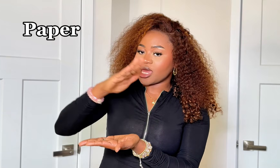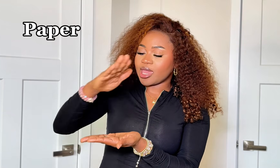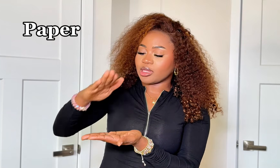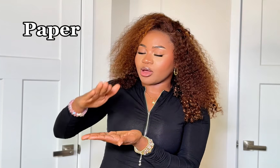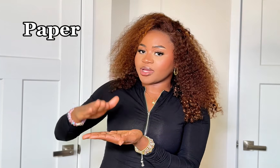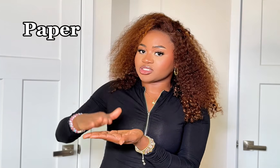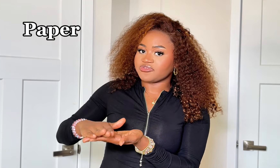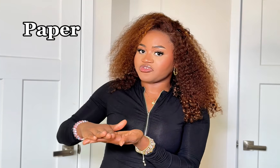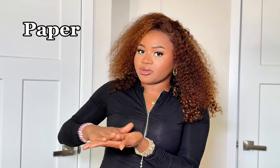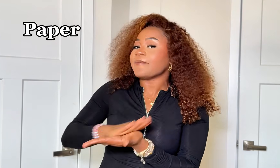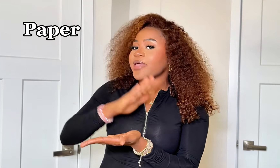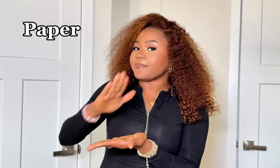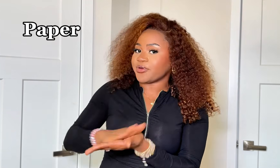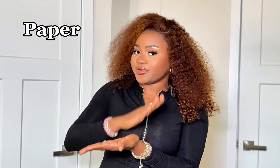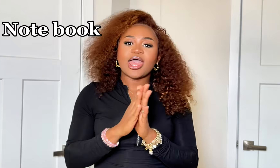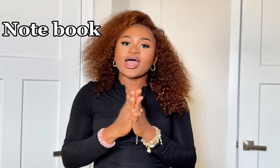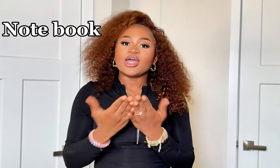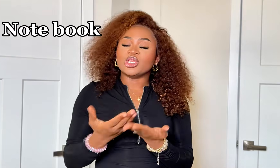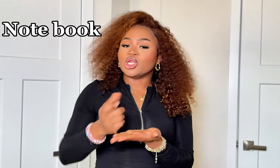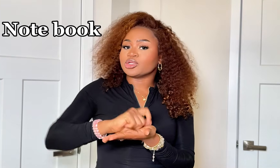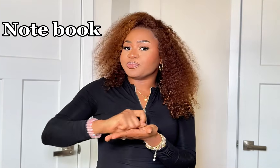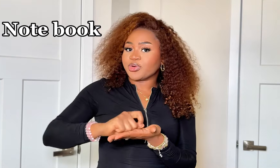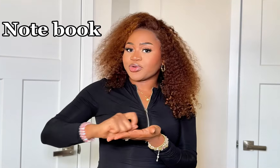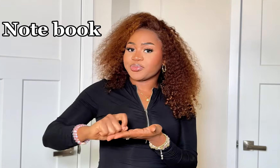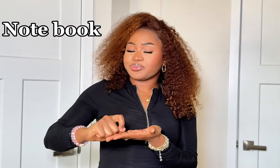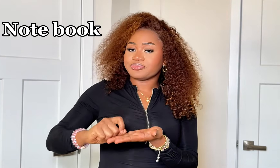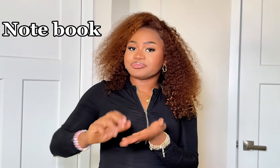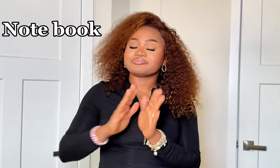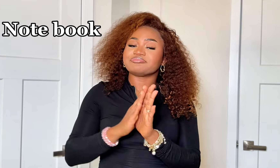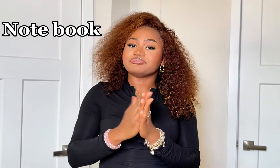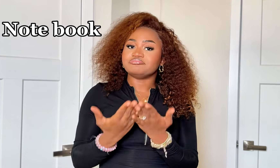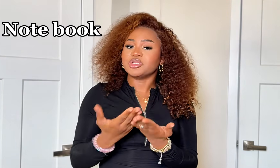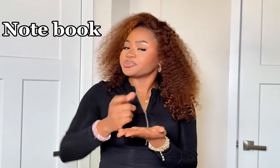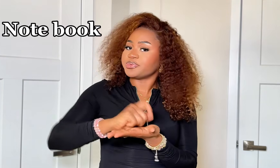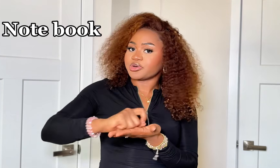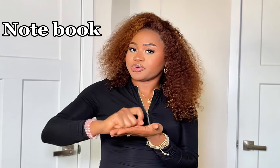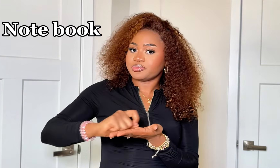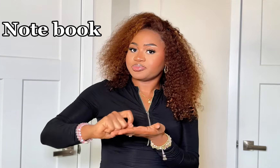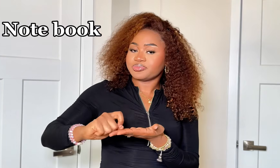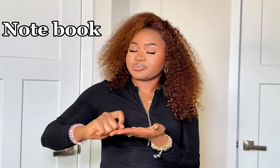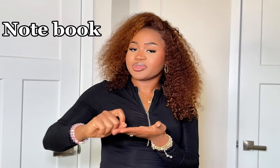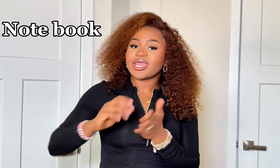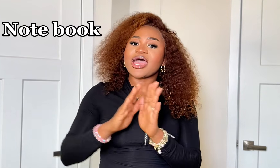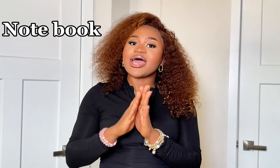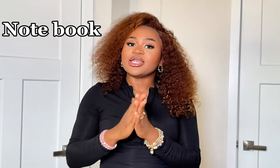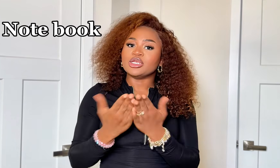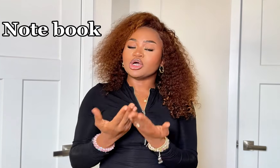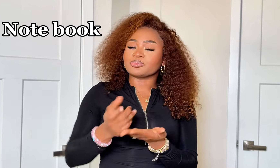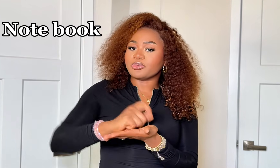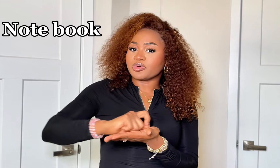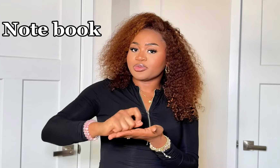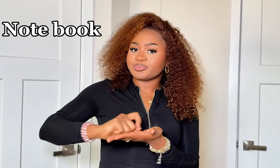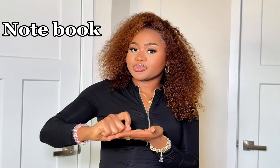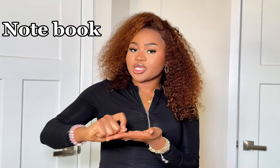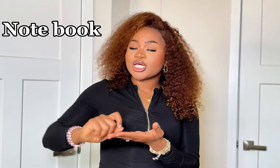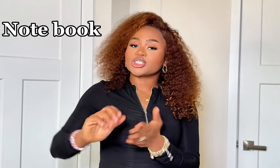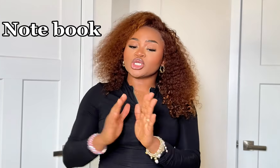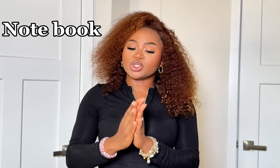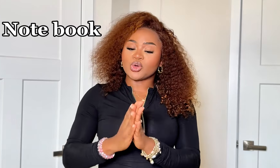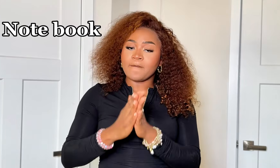and come back to the front. Paper. Notebook. Notebook. Notebook. So you do